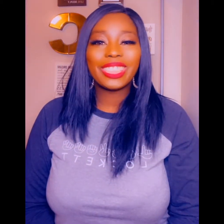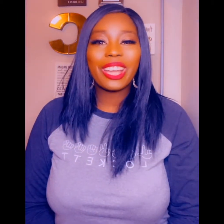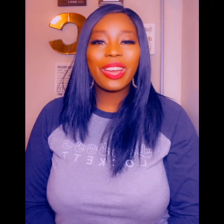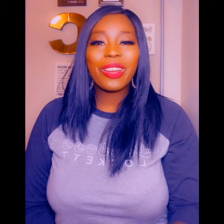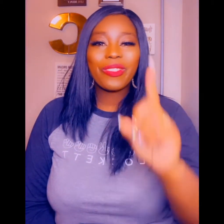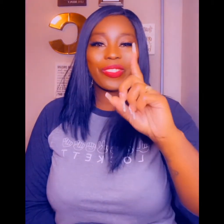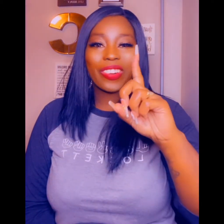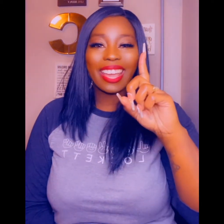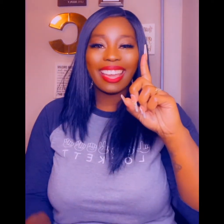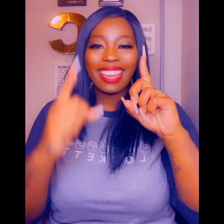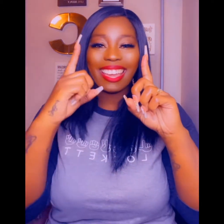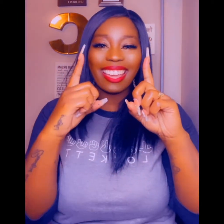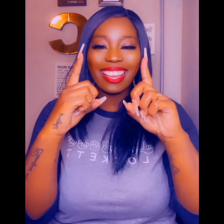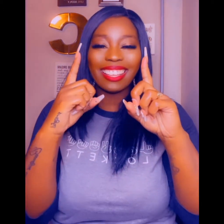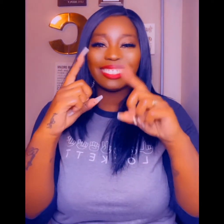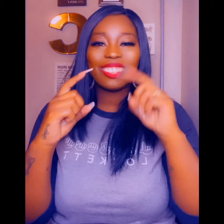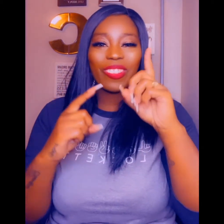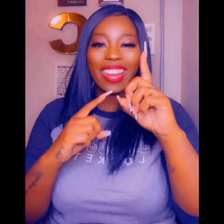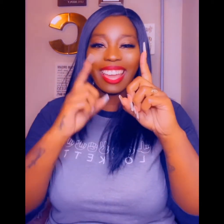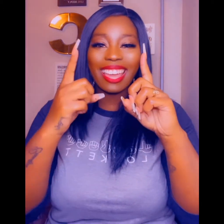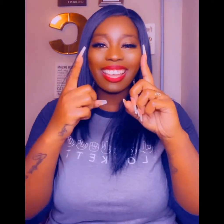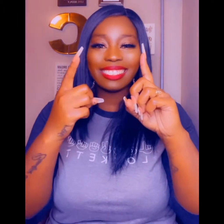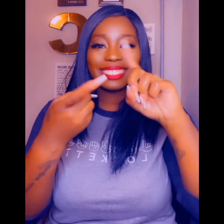your friends. Friends.